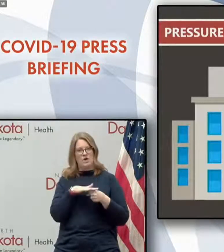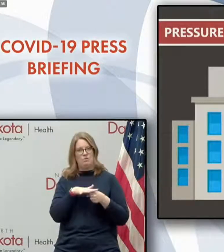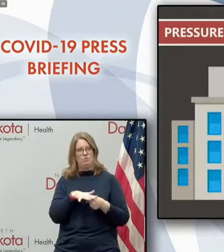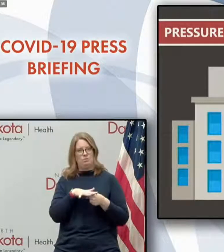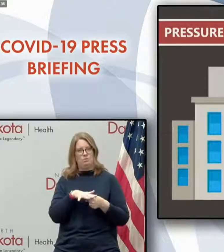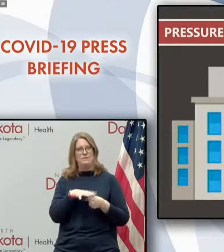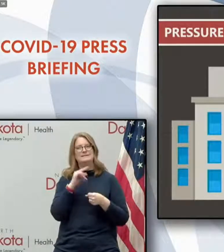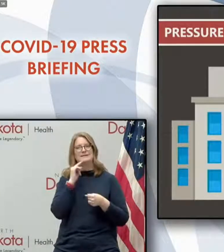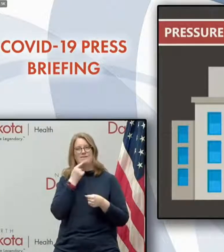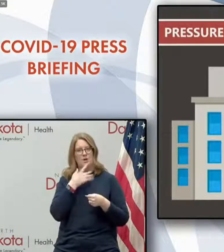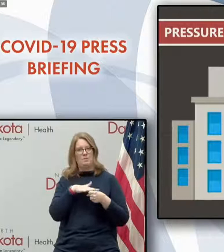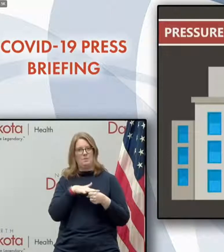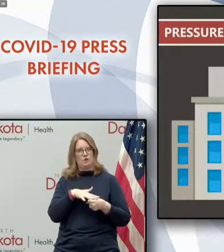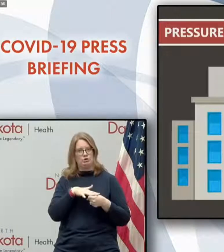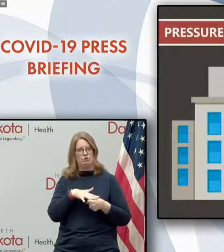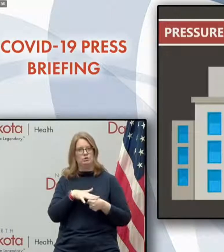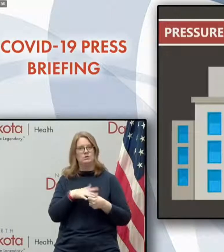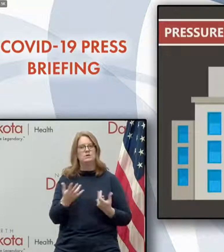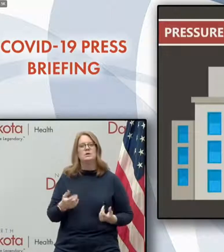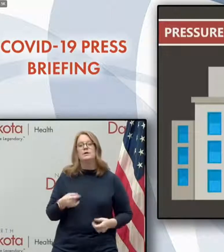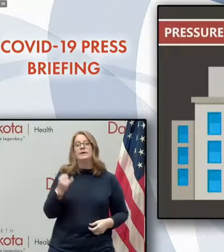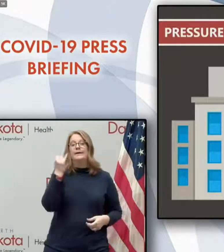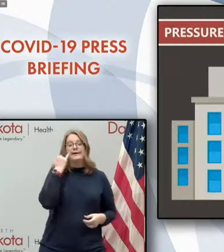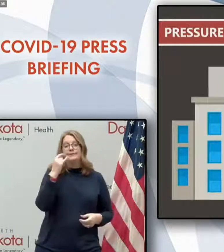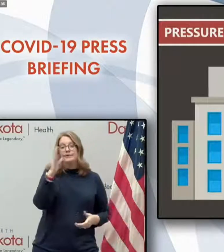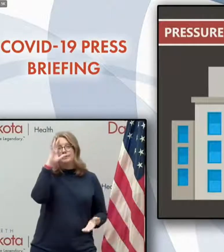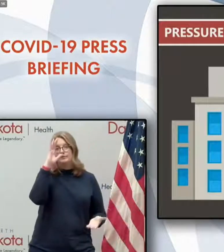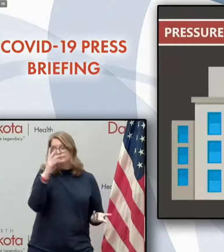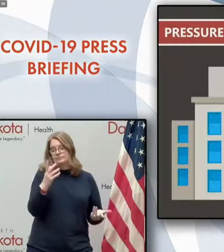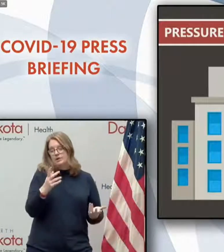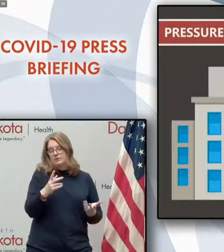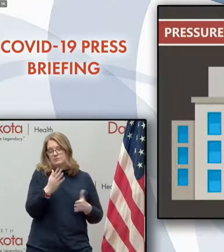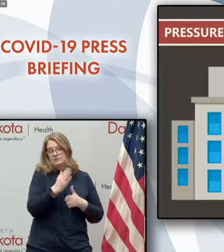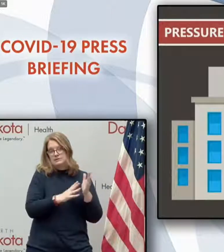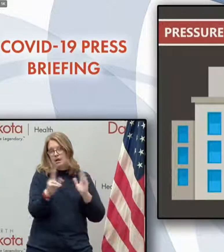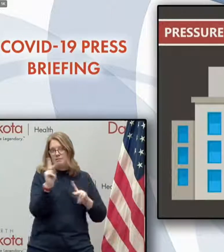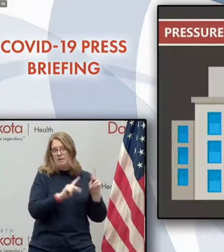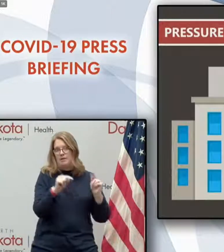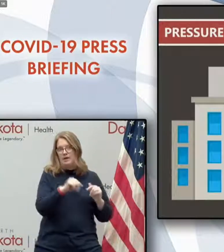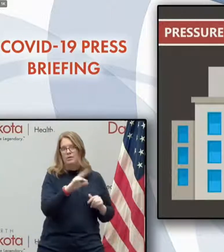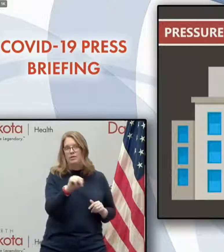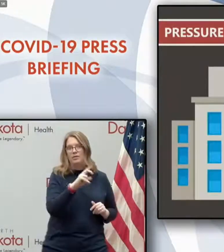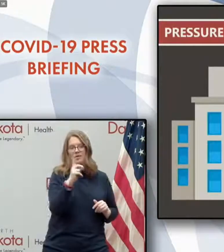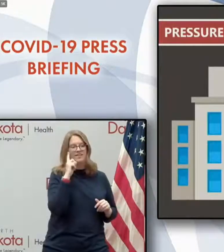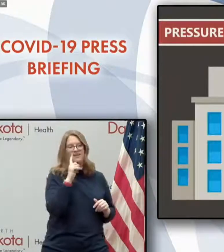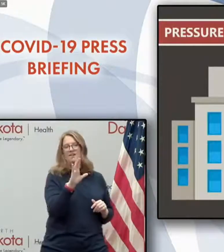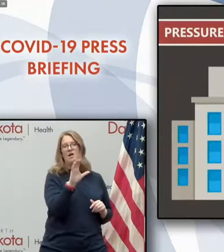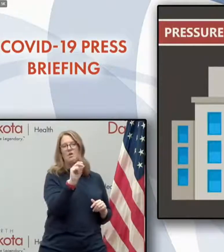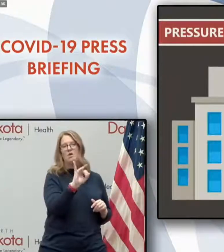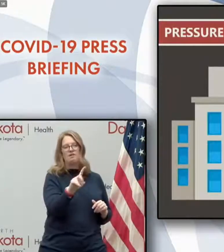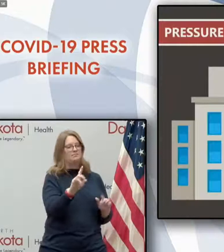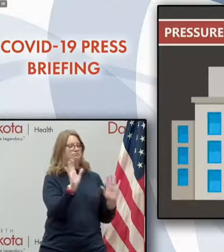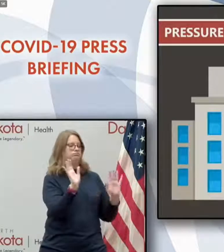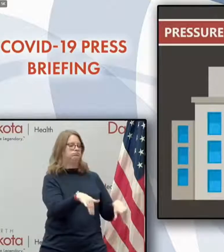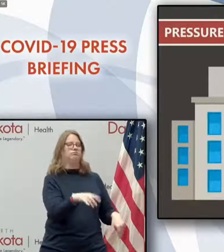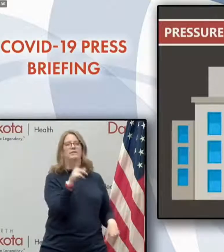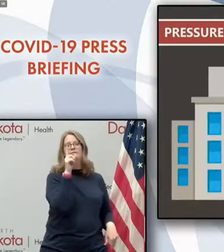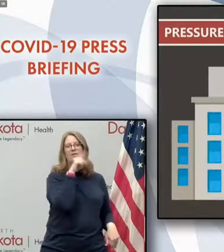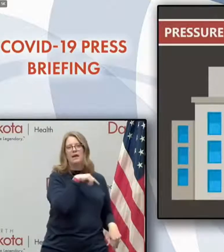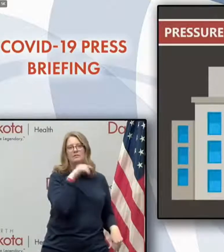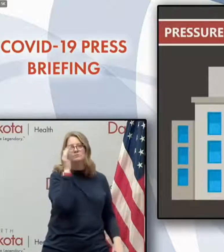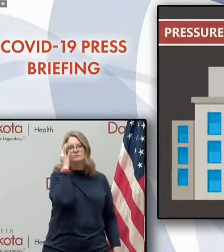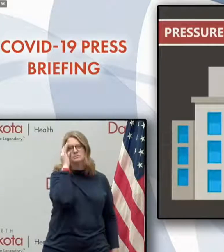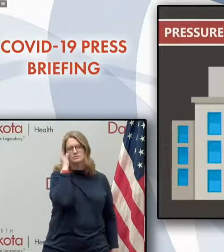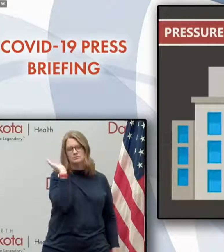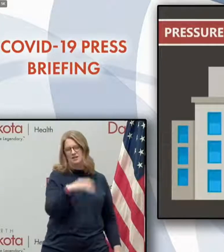again, if you're not a believer in COVID, we know that there are some people in North Dakota that don't think that